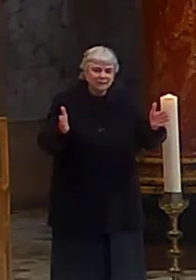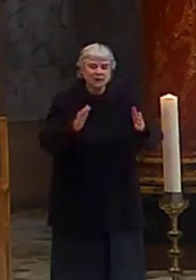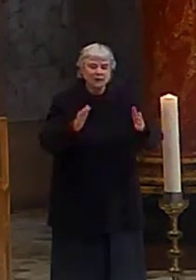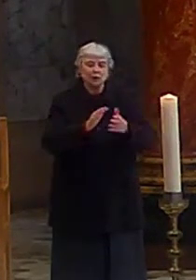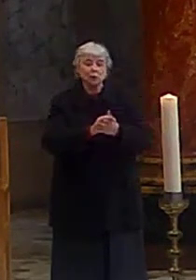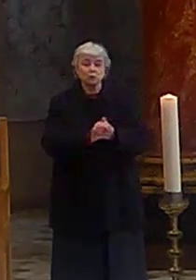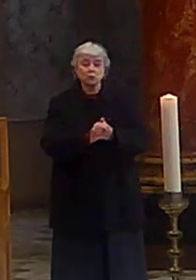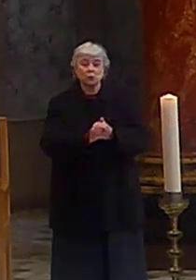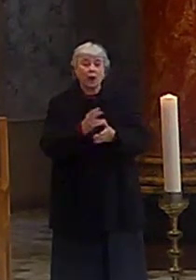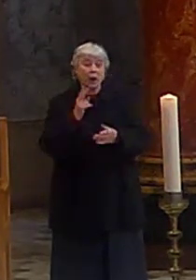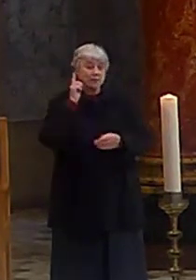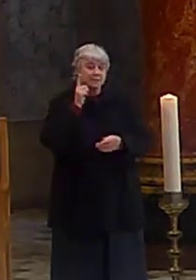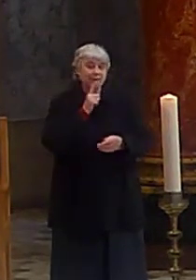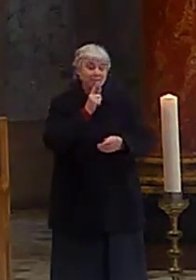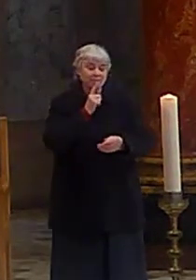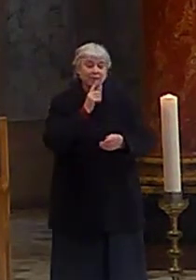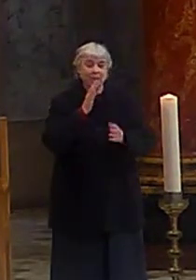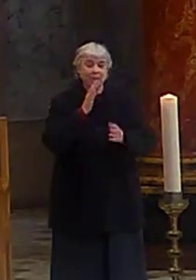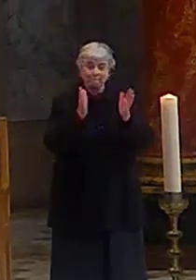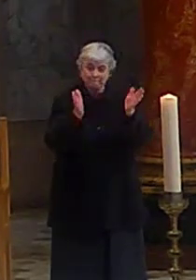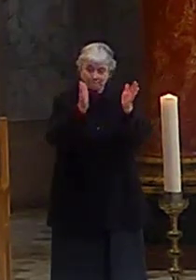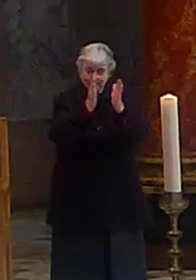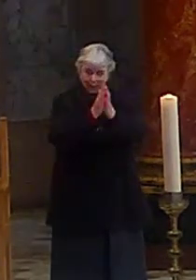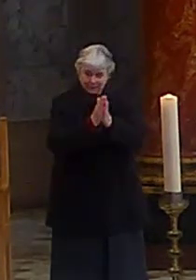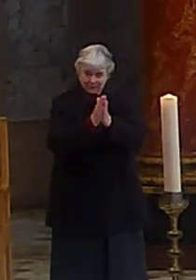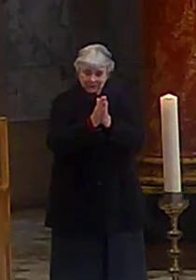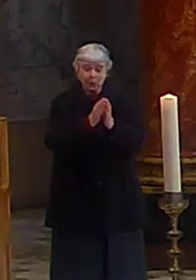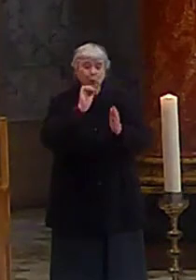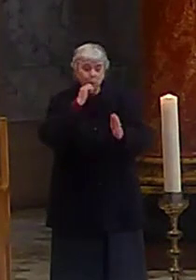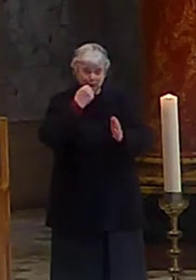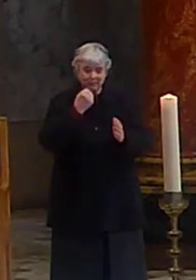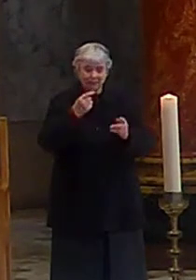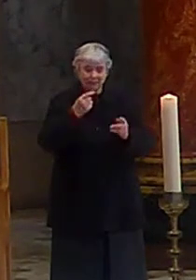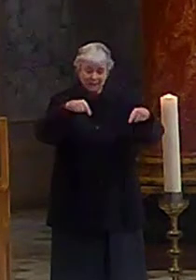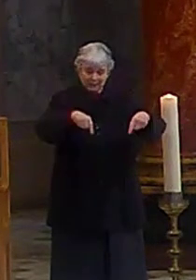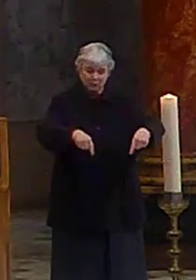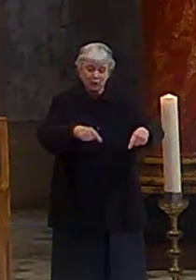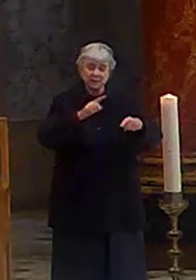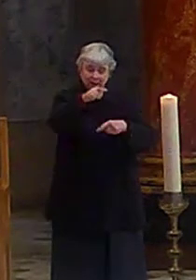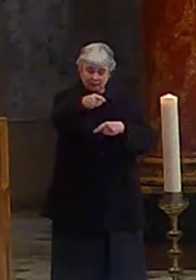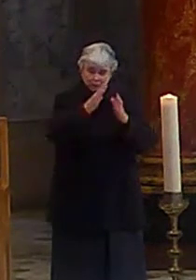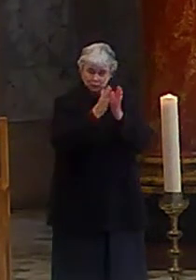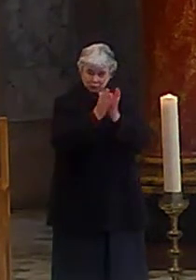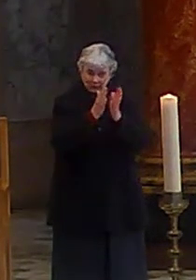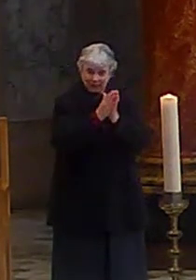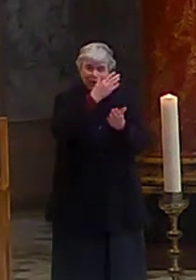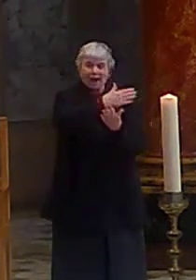death match will be at half past 11.